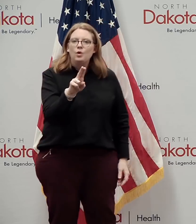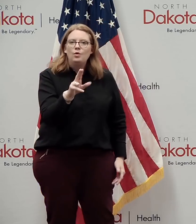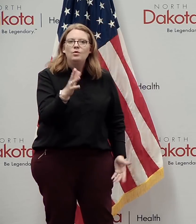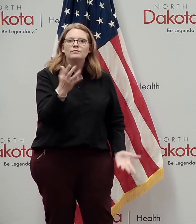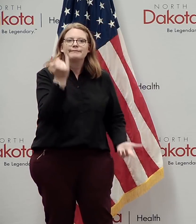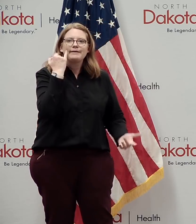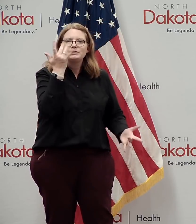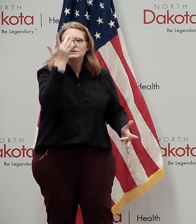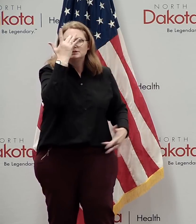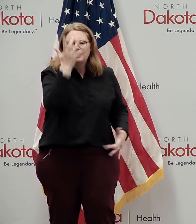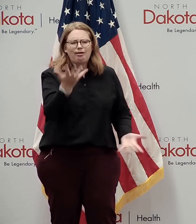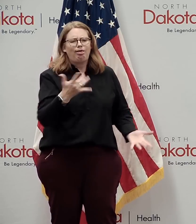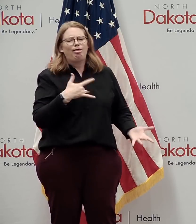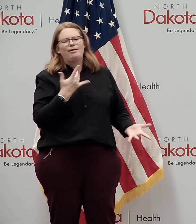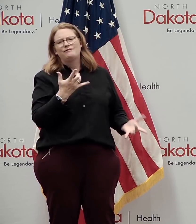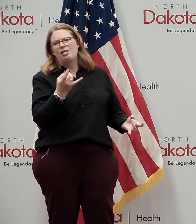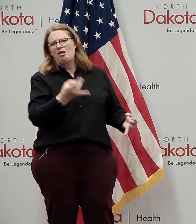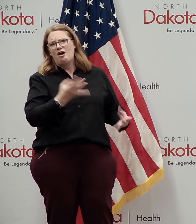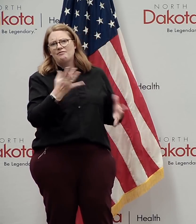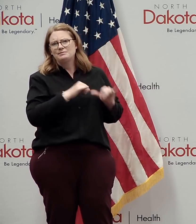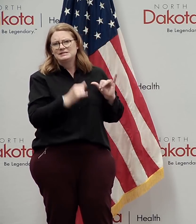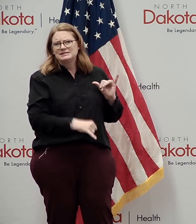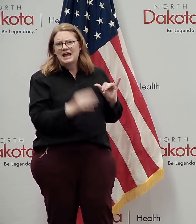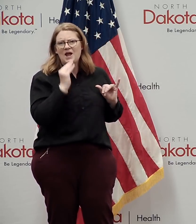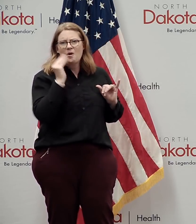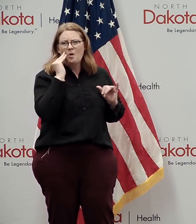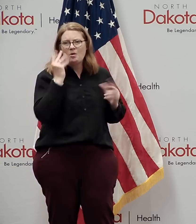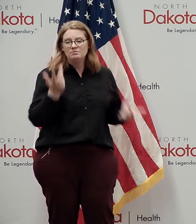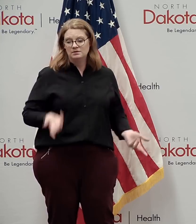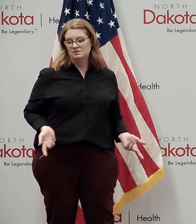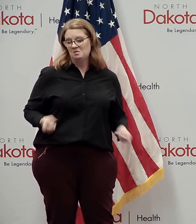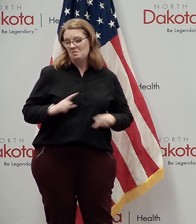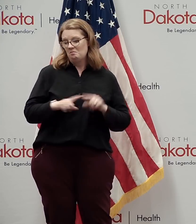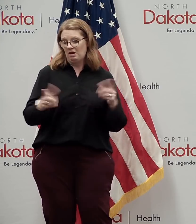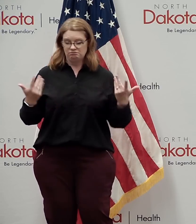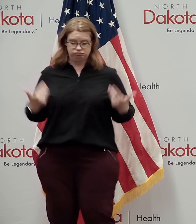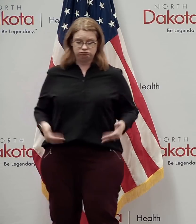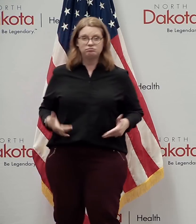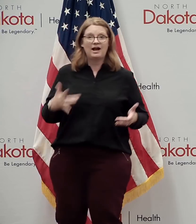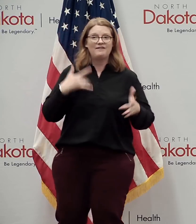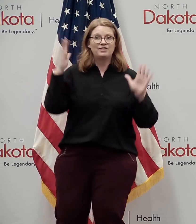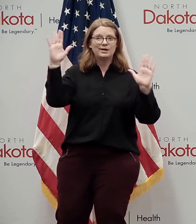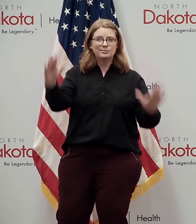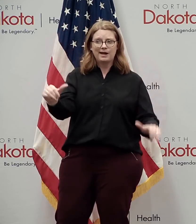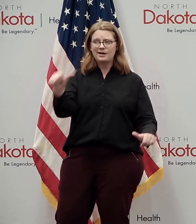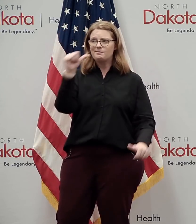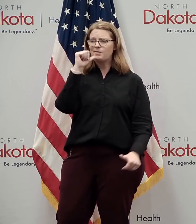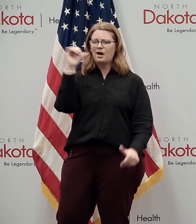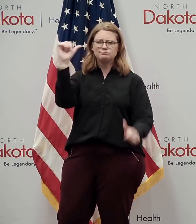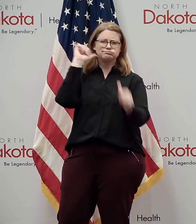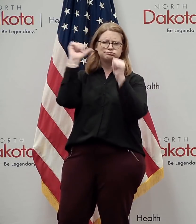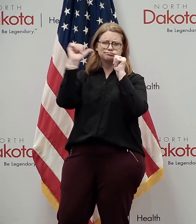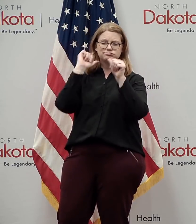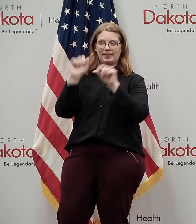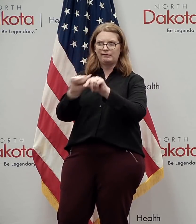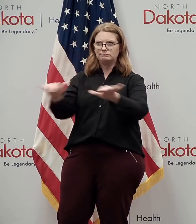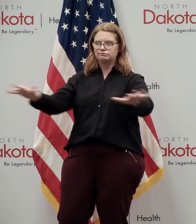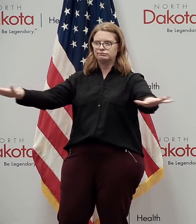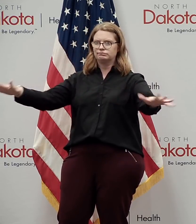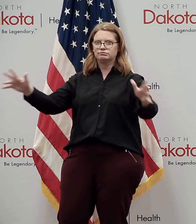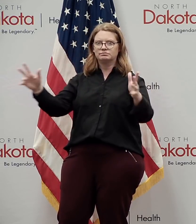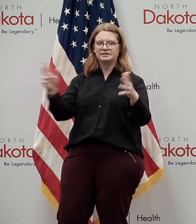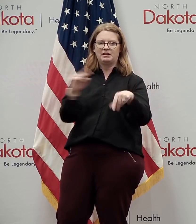If you're sick, you're like, hey, I feel horrible, I'm going to stay home. You can be like, I feel great, I'm going out to the bar, and then you infect a bunch of people. So I think that